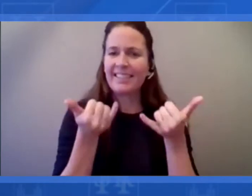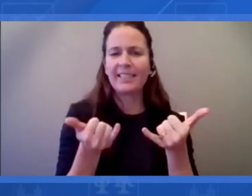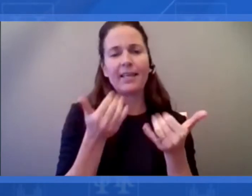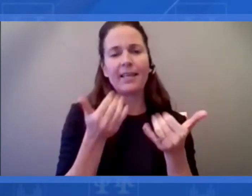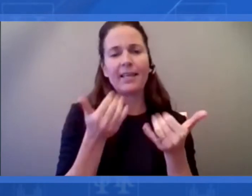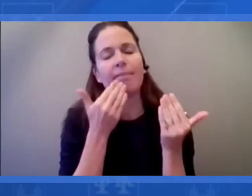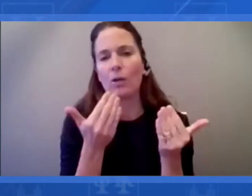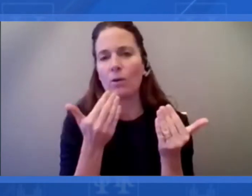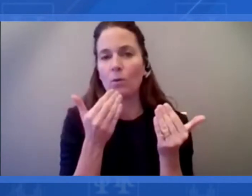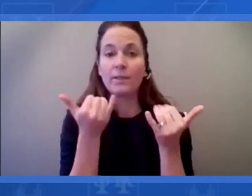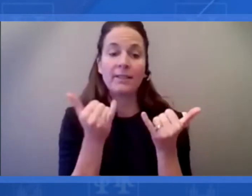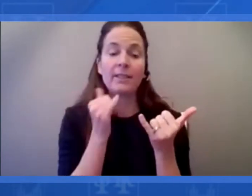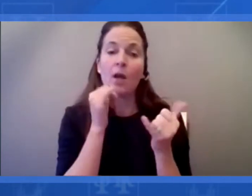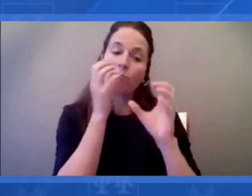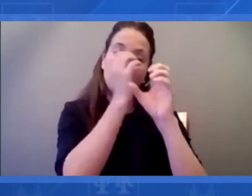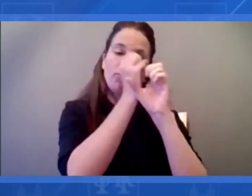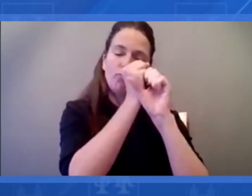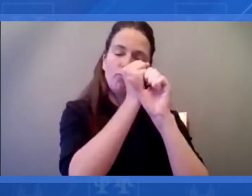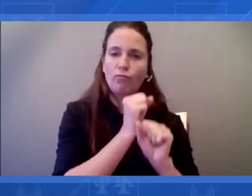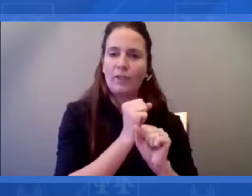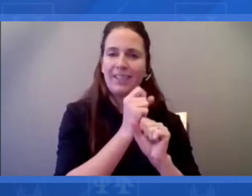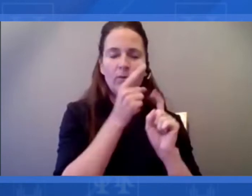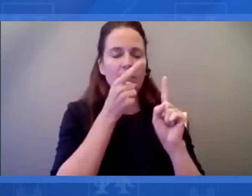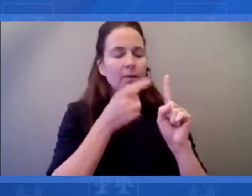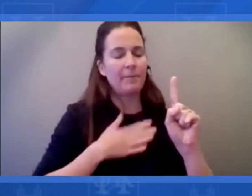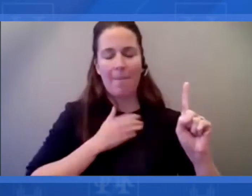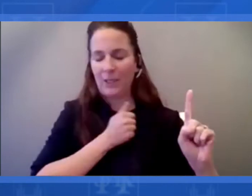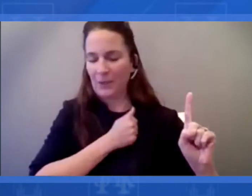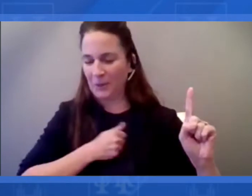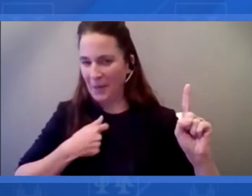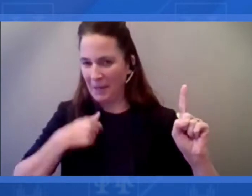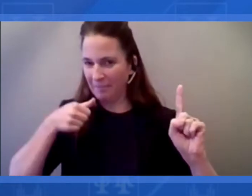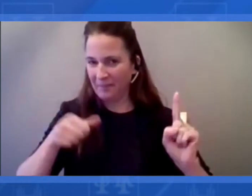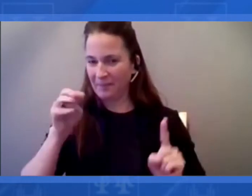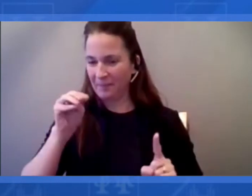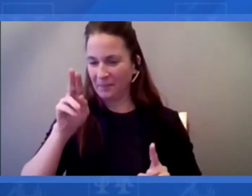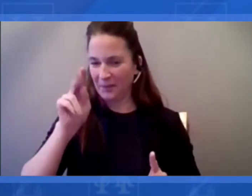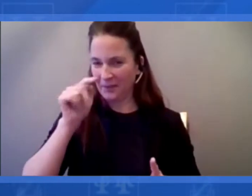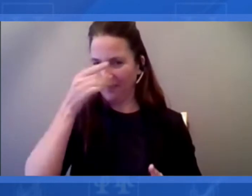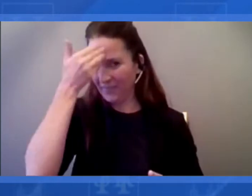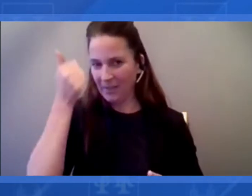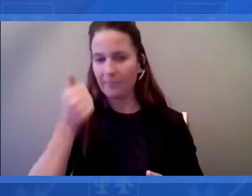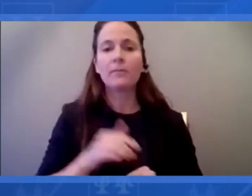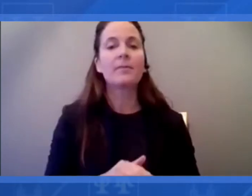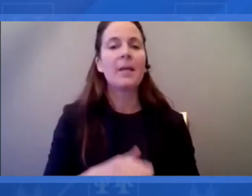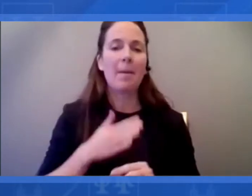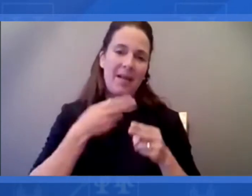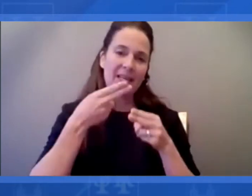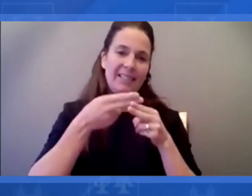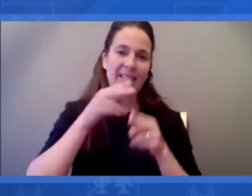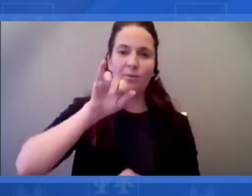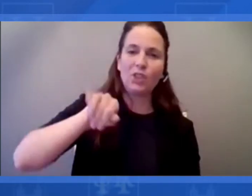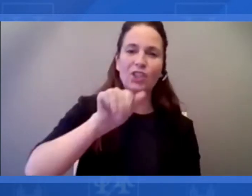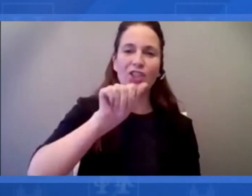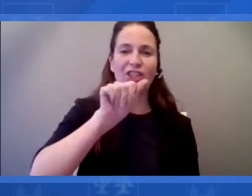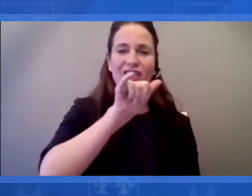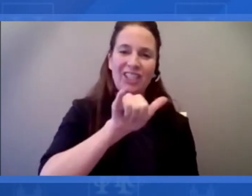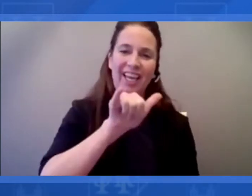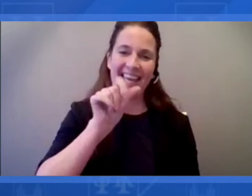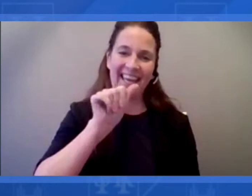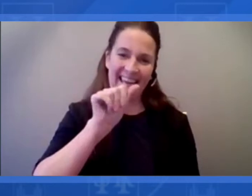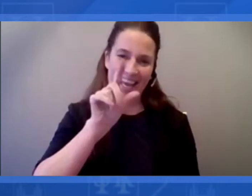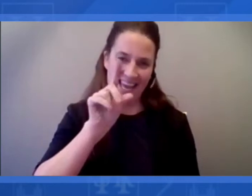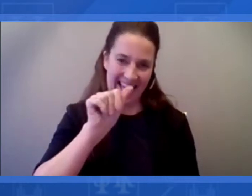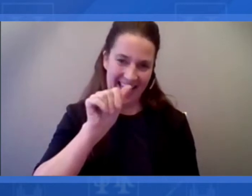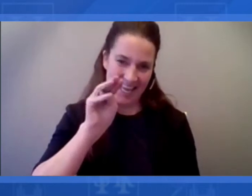have underway at HSR, sorry for the technical difficulties. My name is Jay Adams, and I'm a part of the Customer Experience